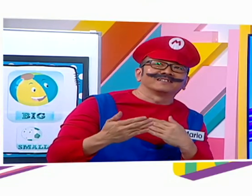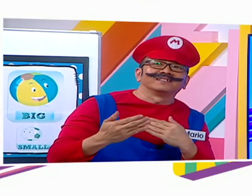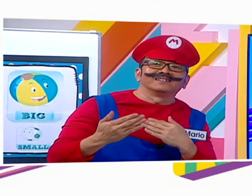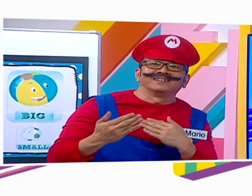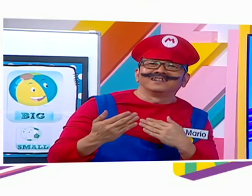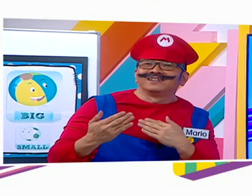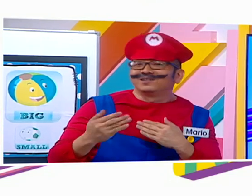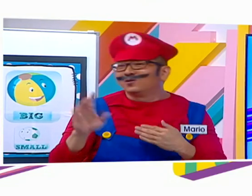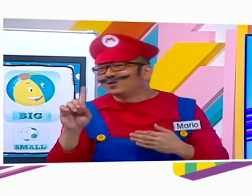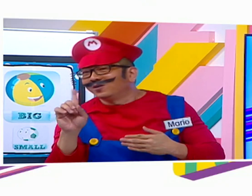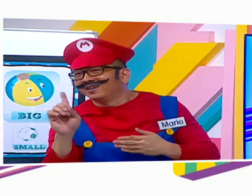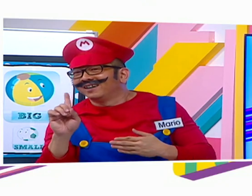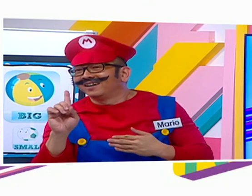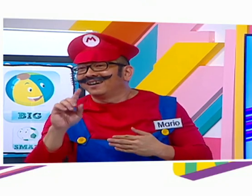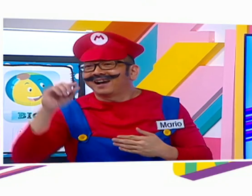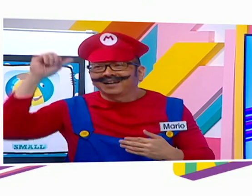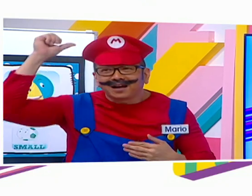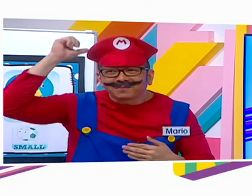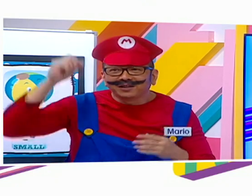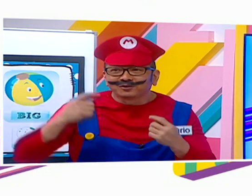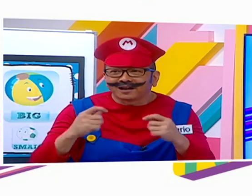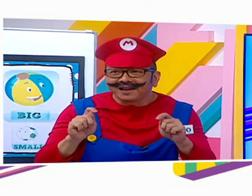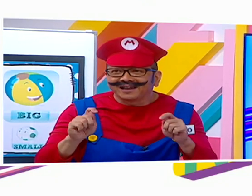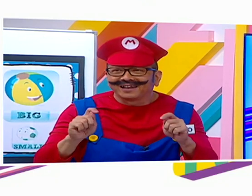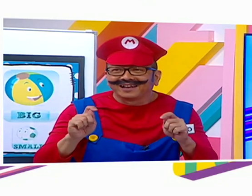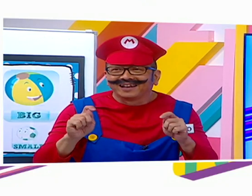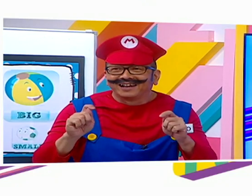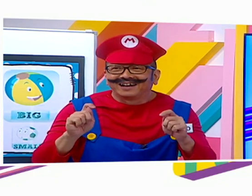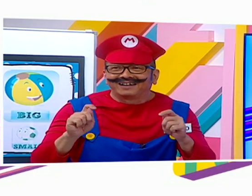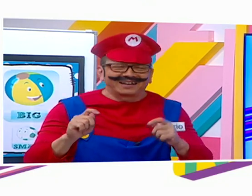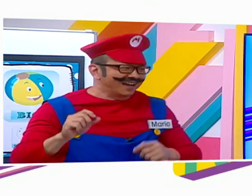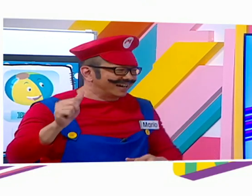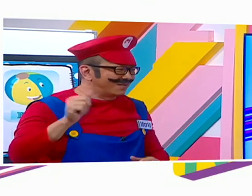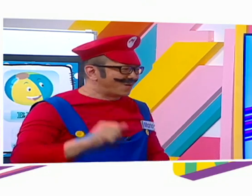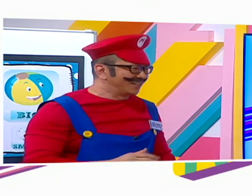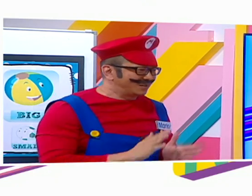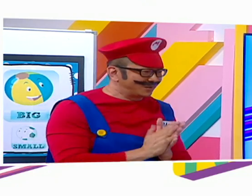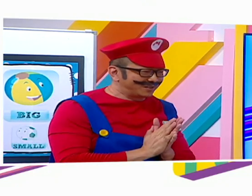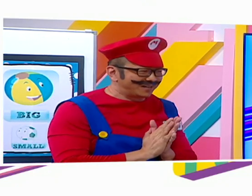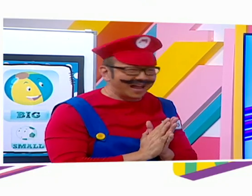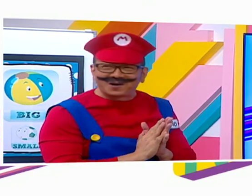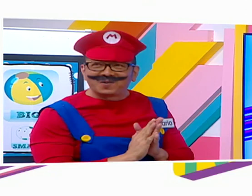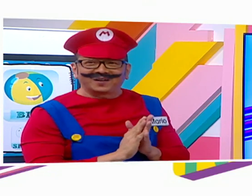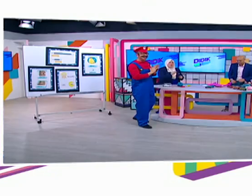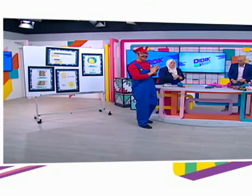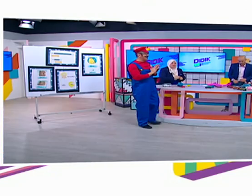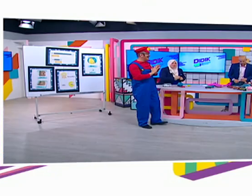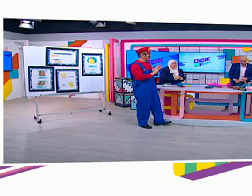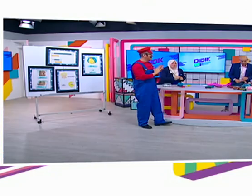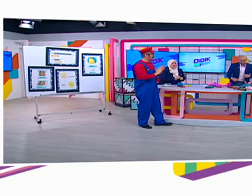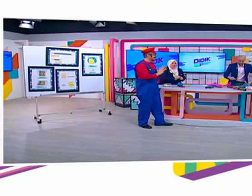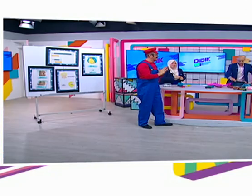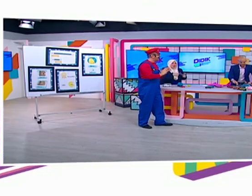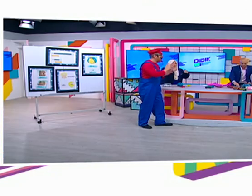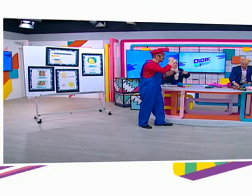next? Who? Adam, can you try? Okay, Adam wants to try. Okay. Maybe we